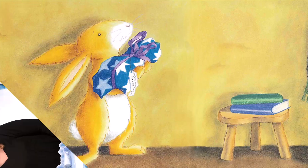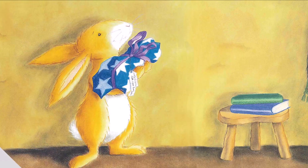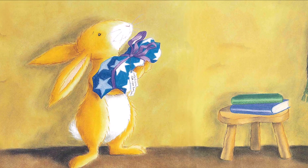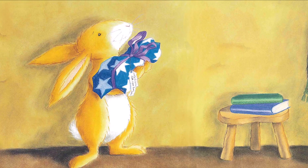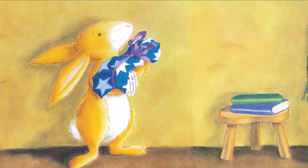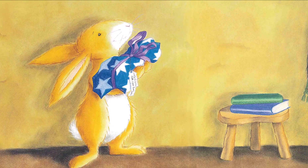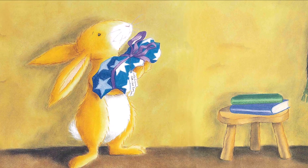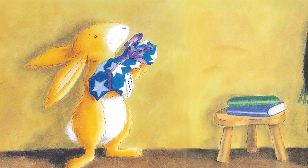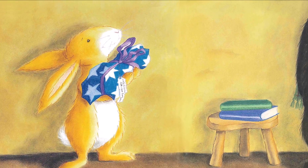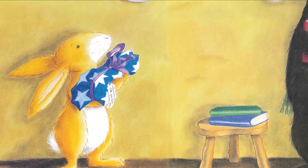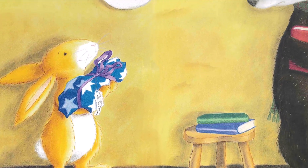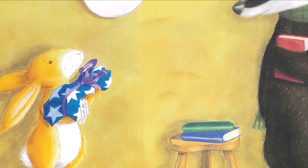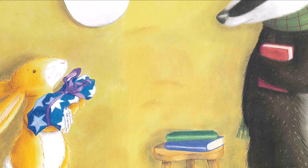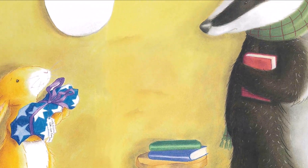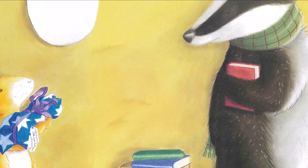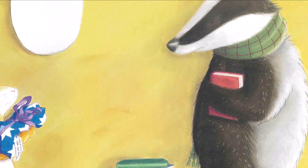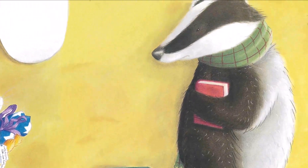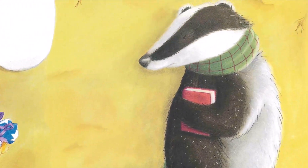So